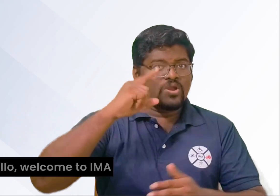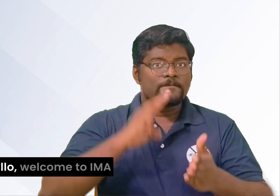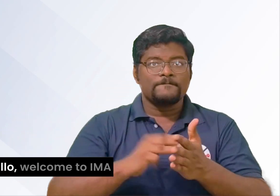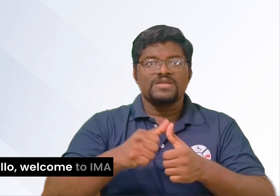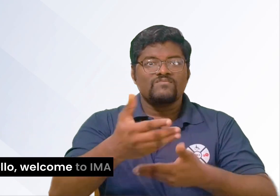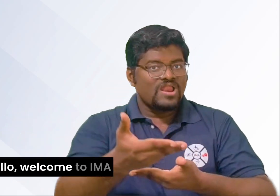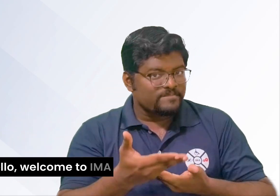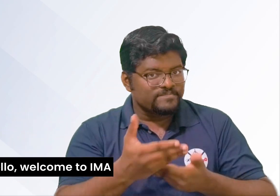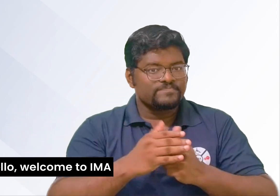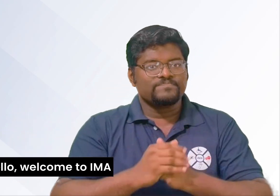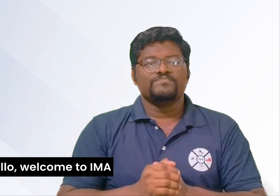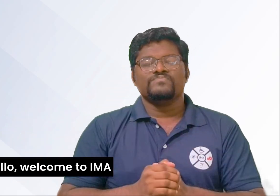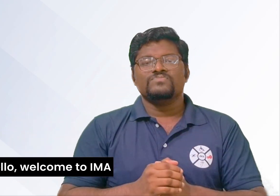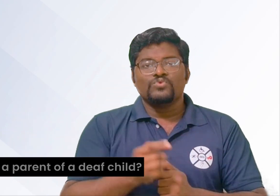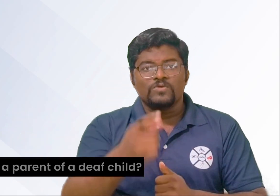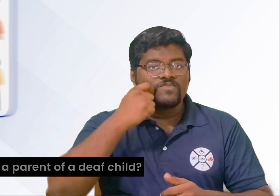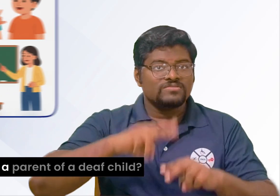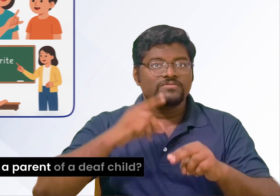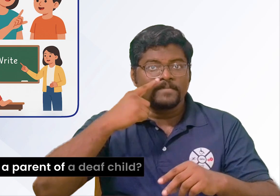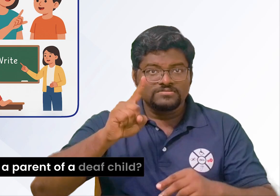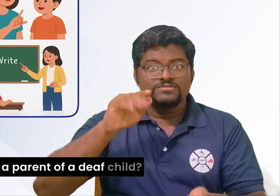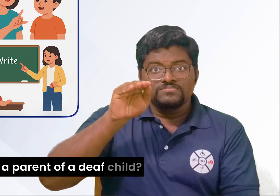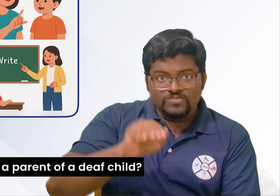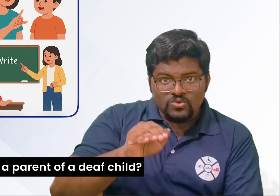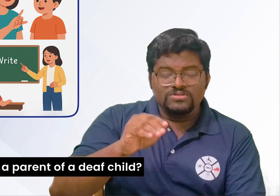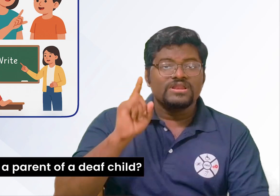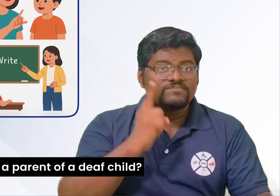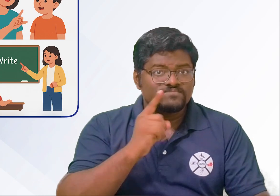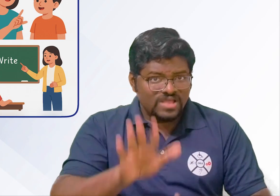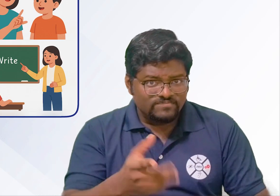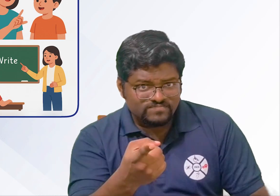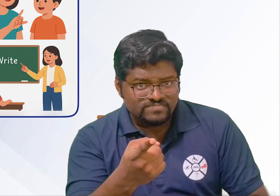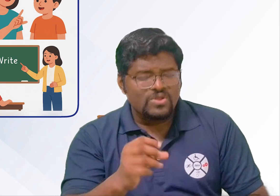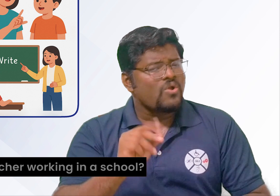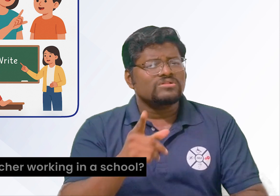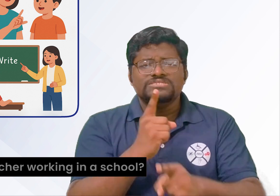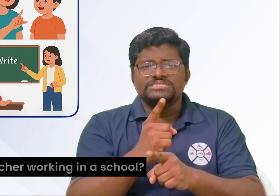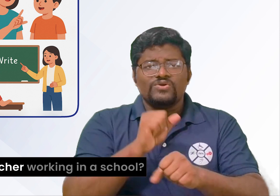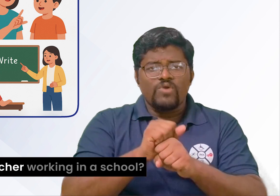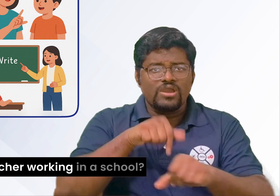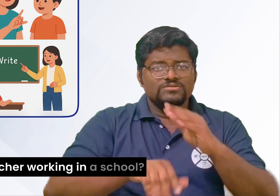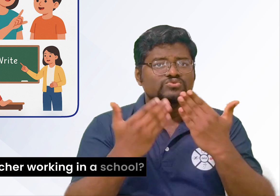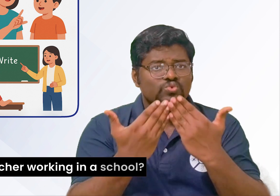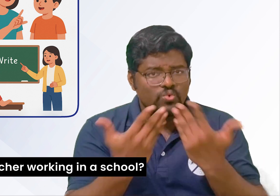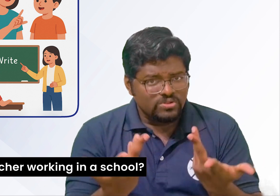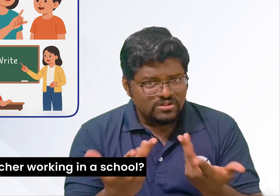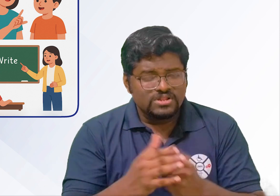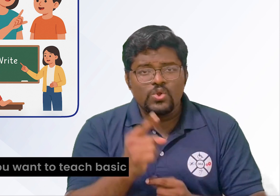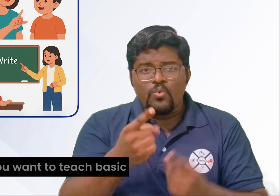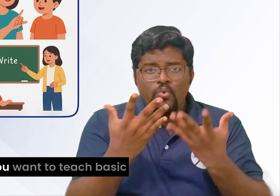Hello, welcome to IMA. Are you a parent of a deaf child? Or a teacher working in a school? Do you want to